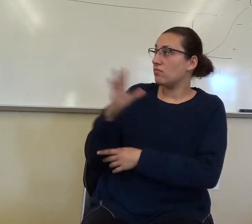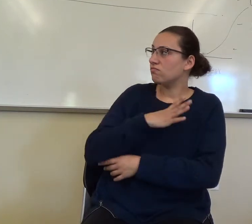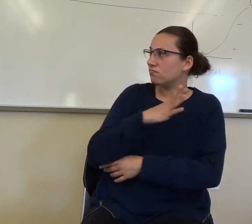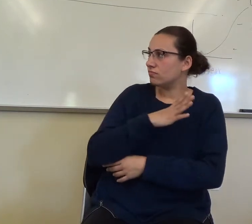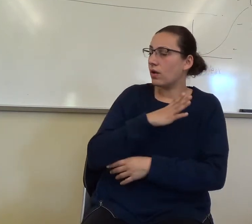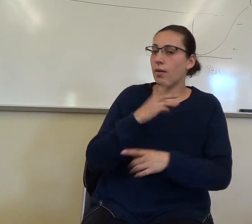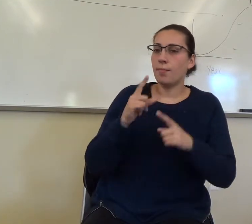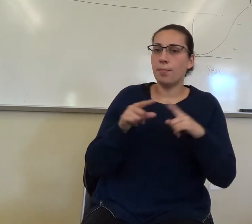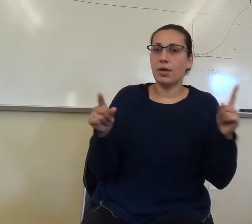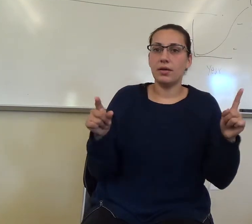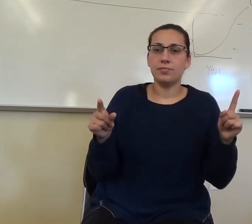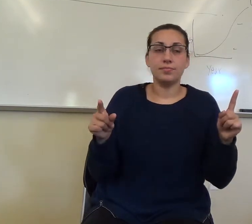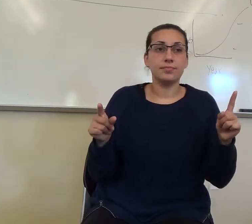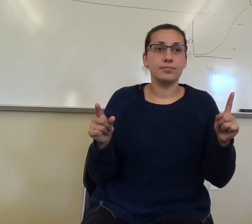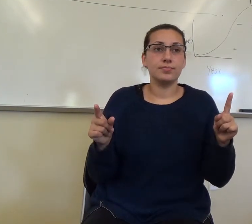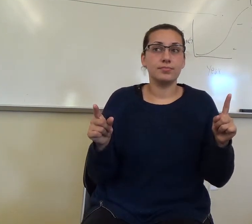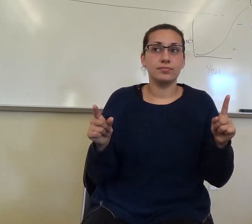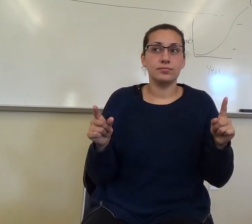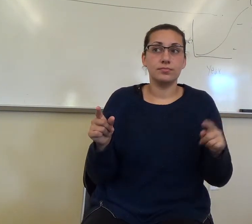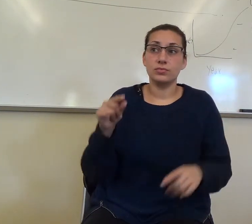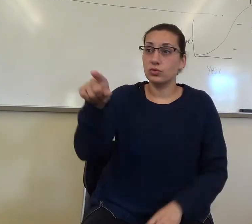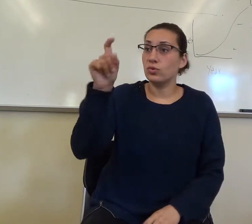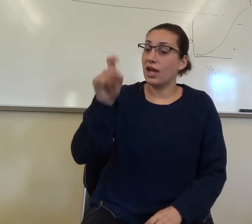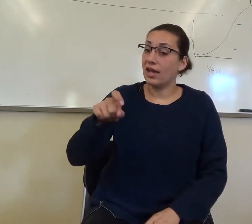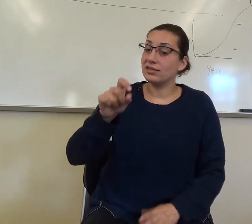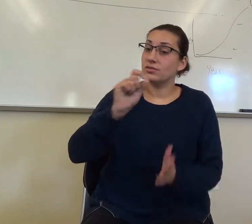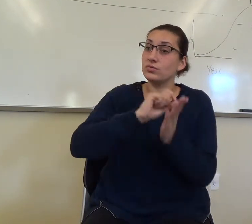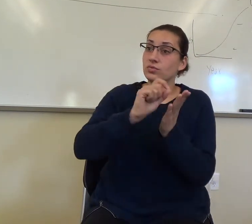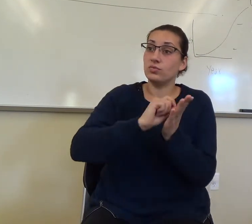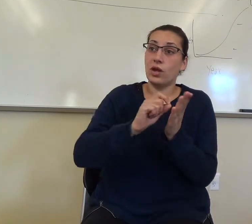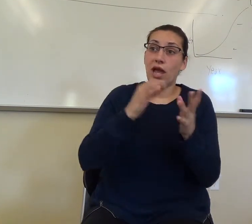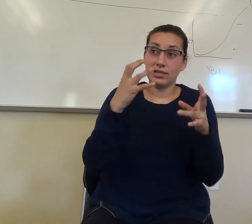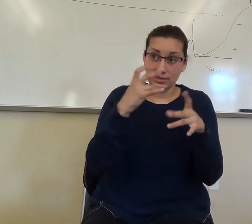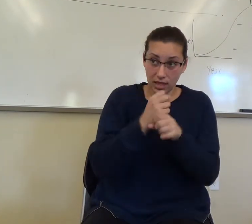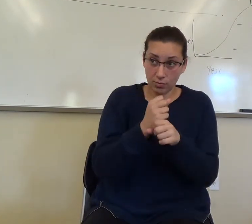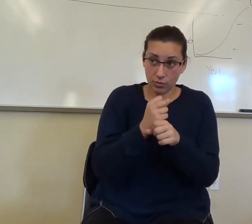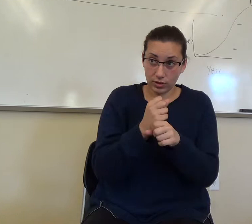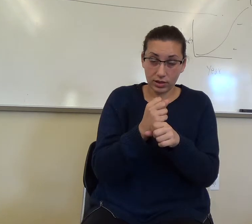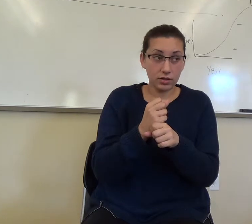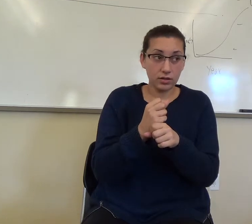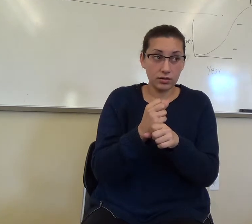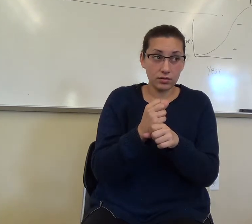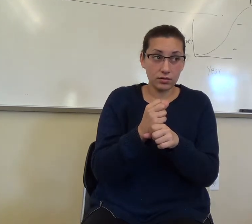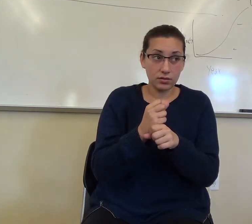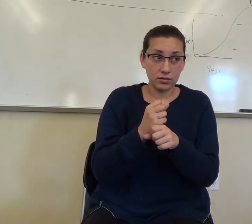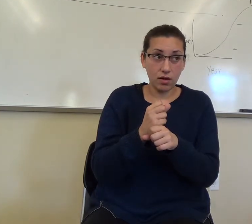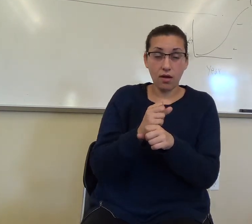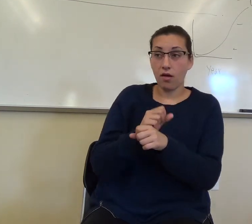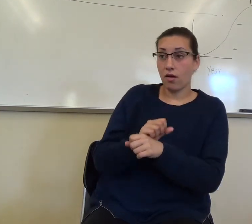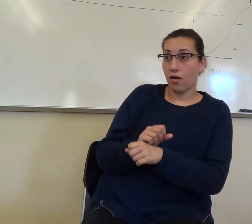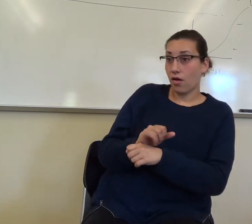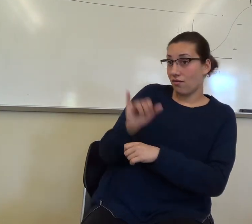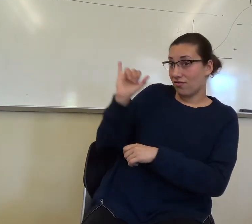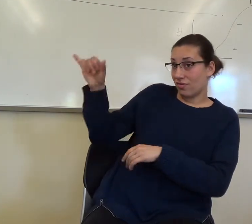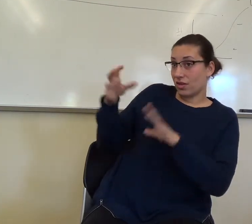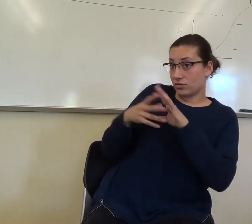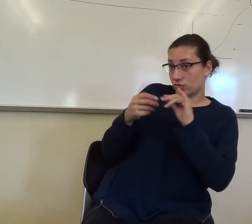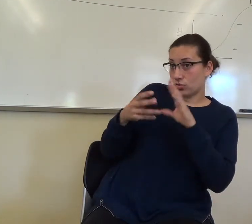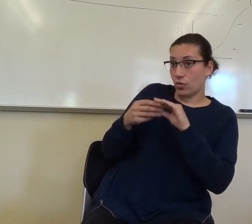Now, if you had to write a summary of this paragraph, then you could go a little